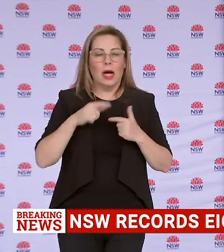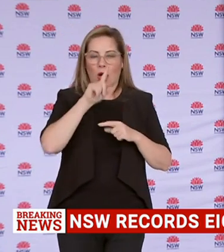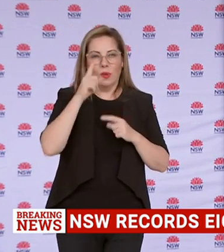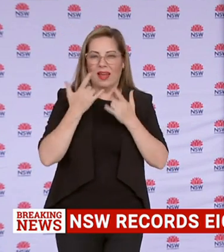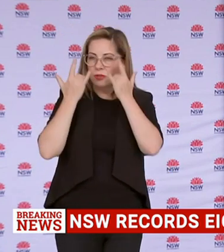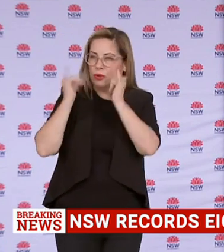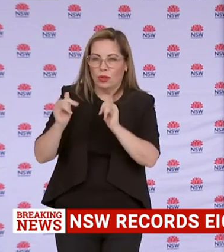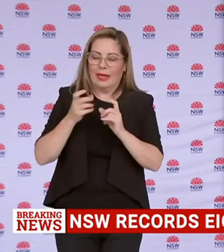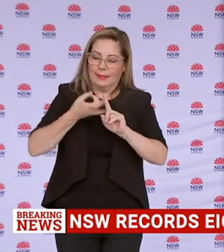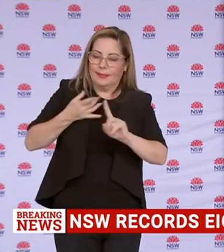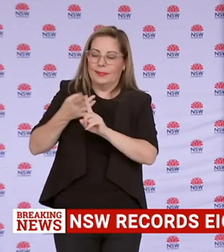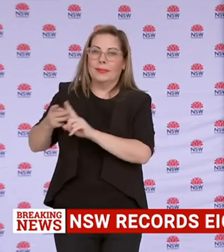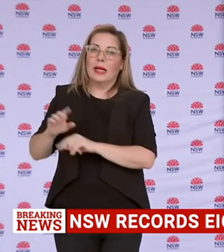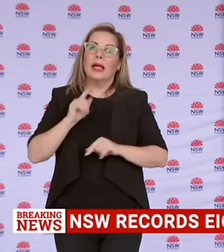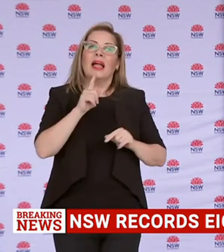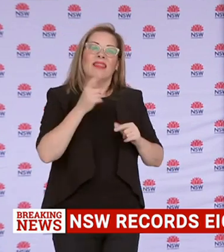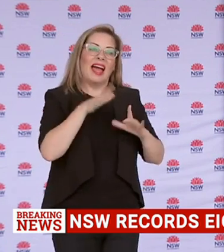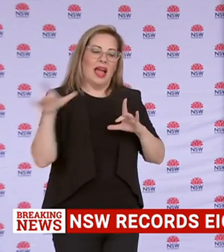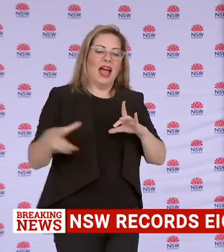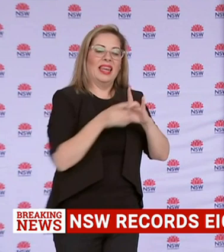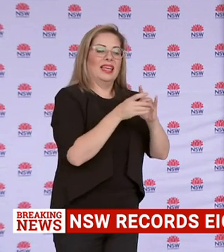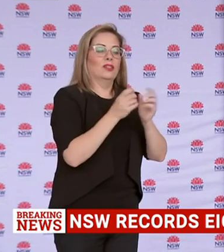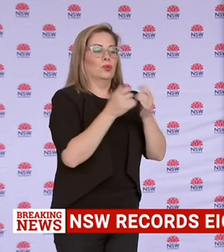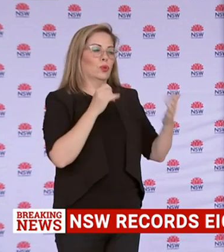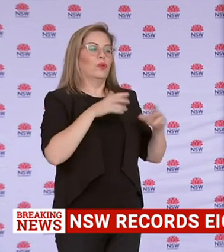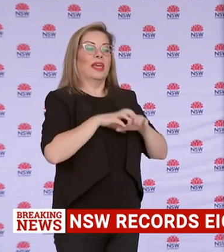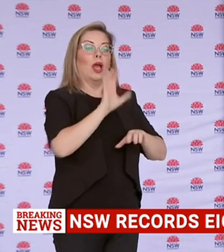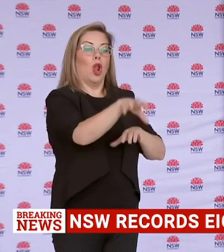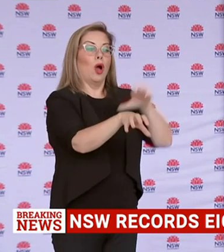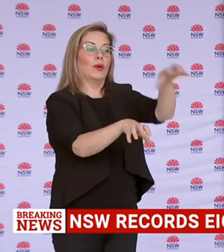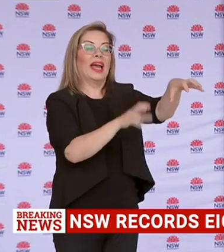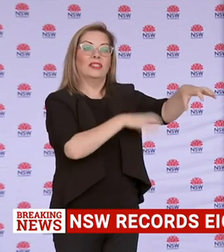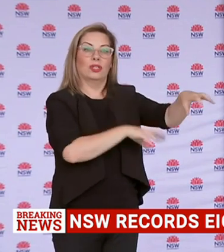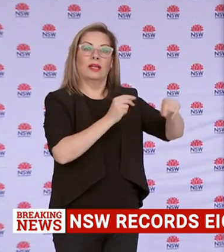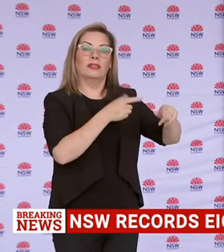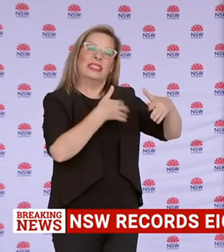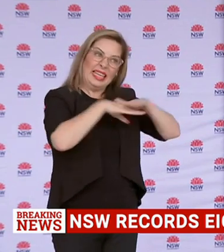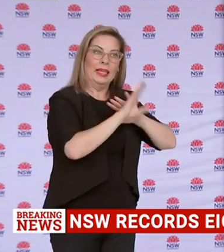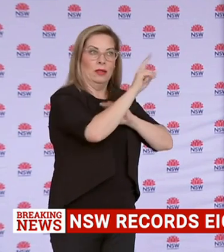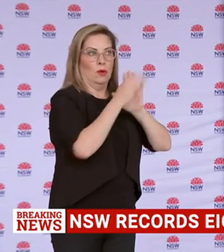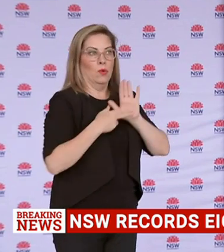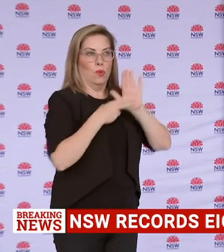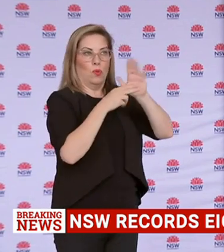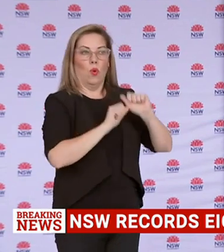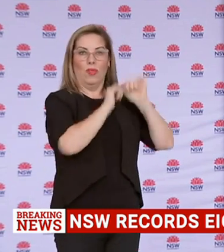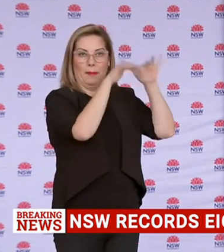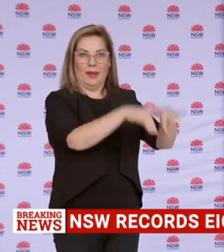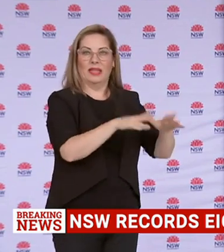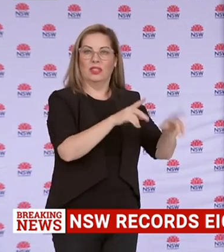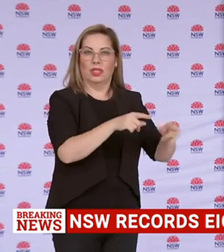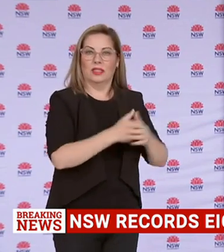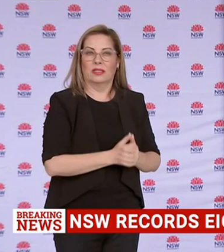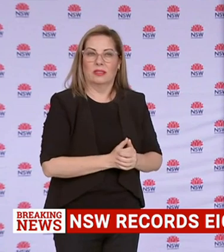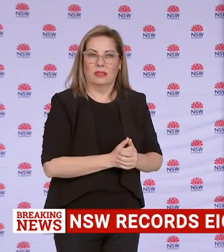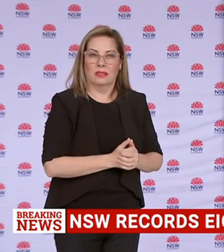events, to the sites in the Northern Beaches where we've identified cases of concern. So there's nothing suspicious there.